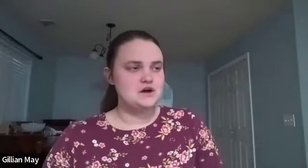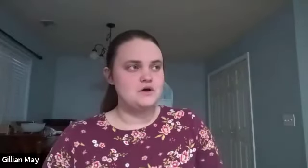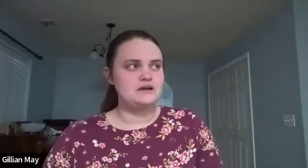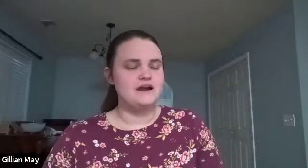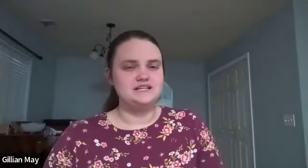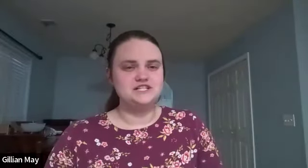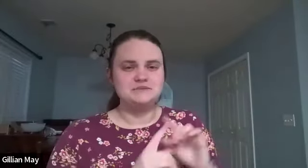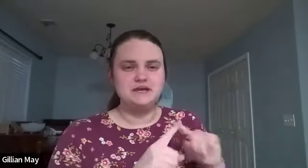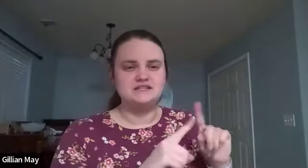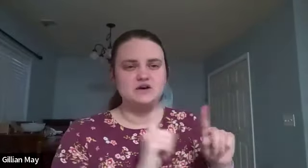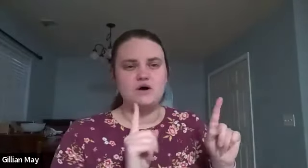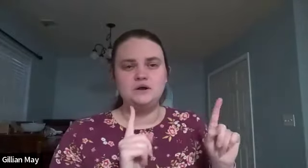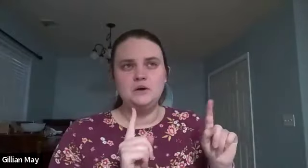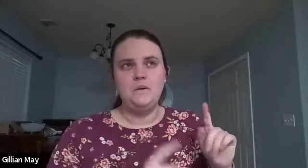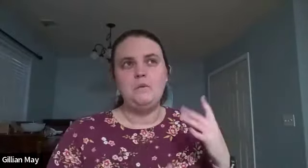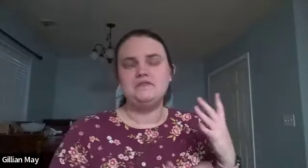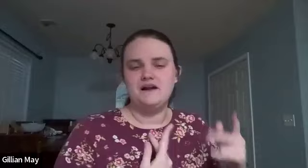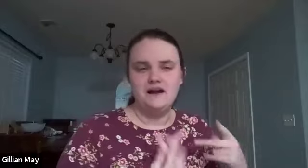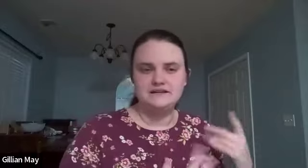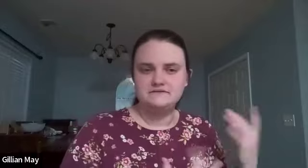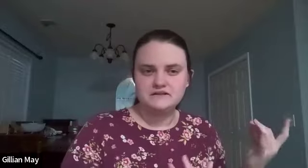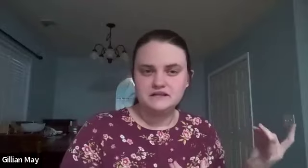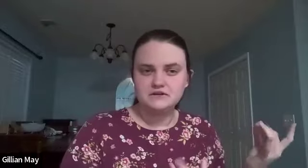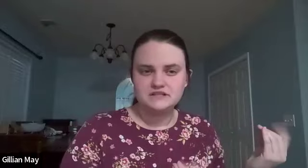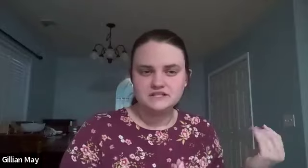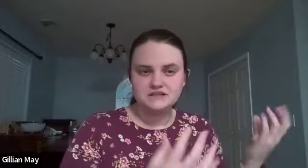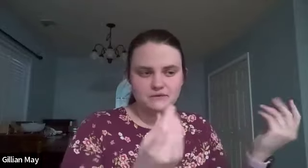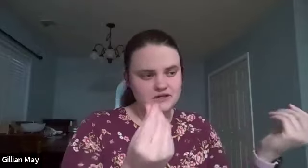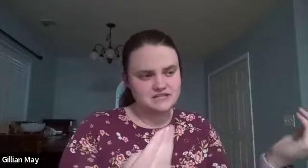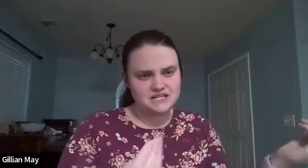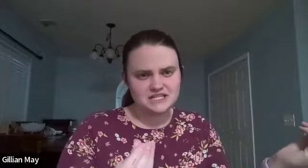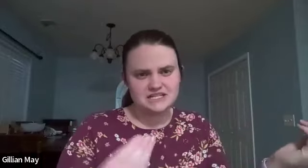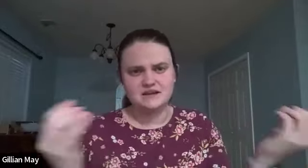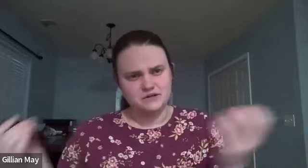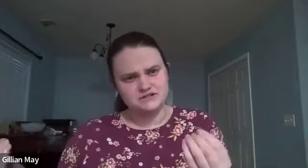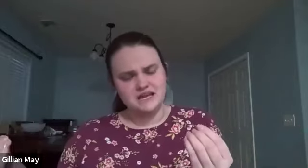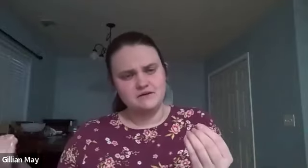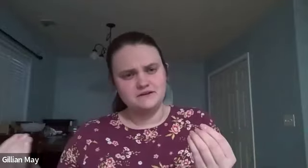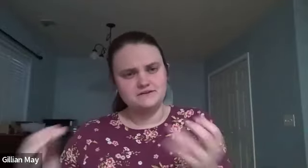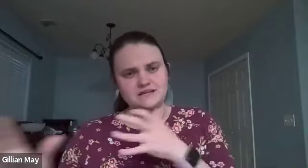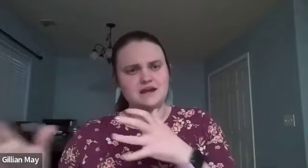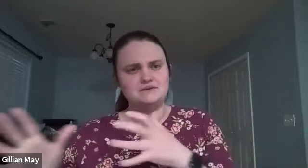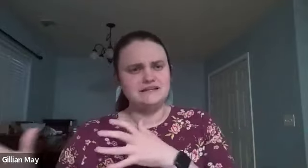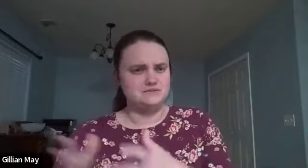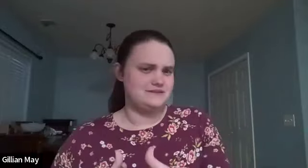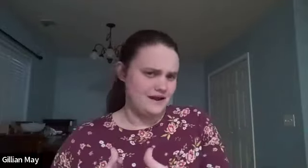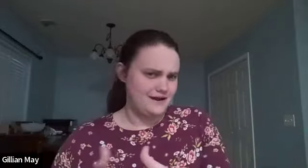So it kind of just depends on what the kind of feeling you're touching, like what you're touching is, and like what you're saying, how it feels. It kind of relates with that